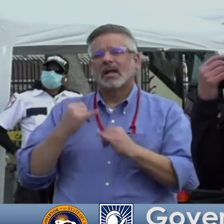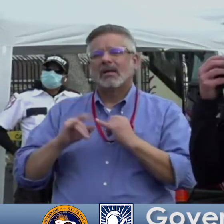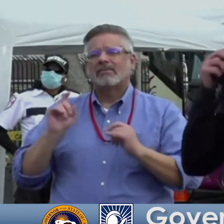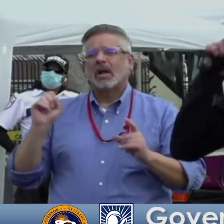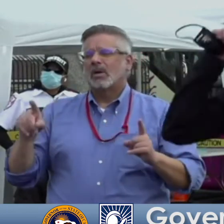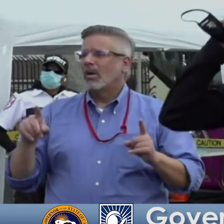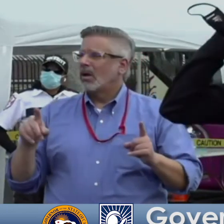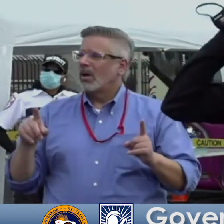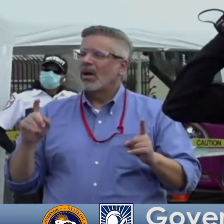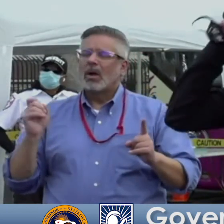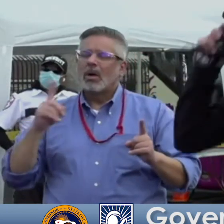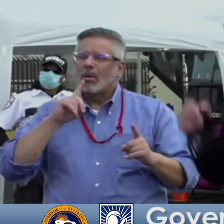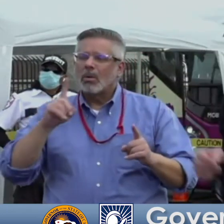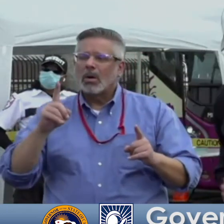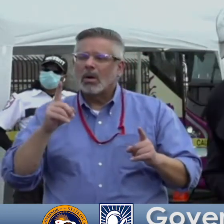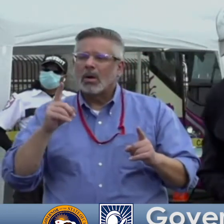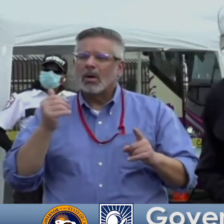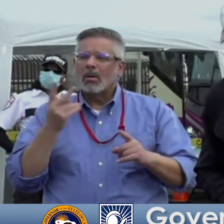Okay.